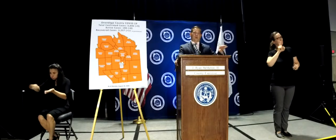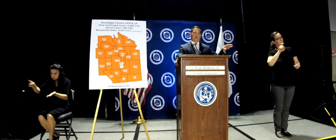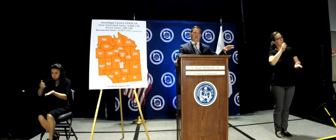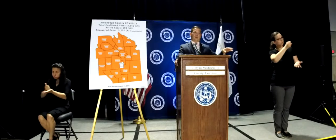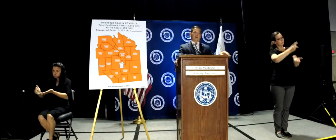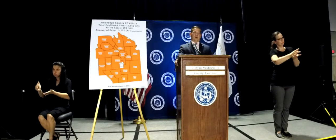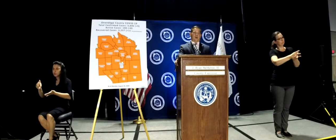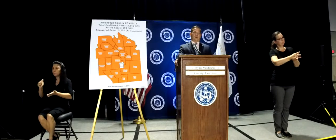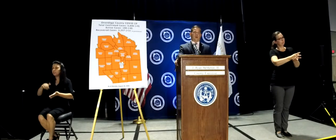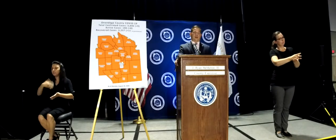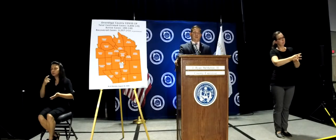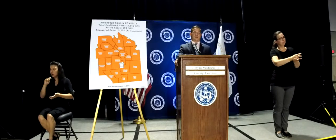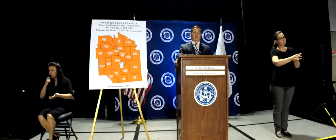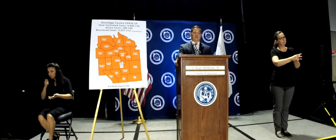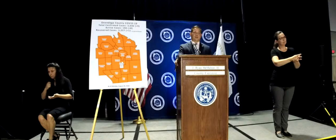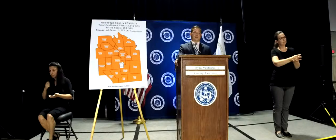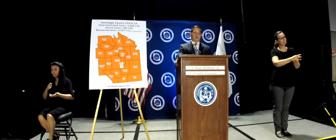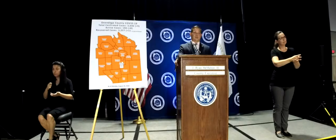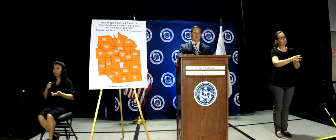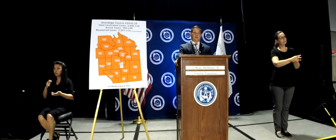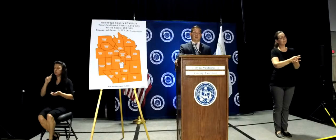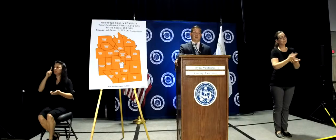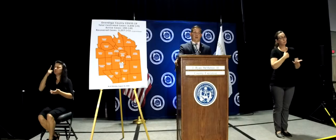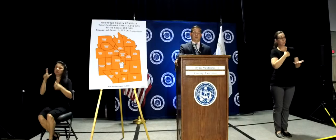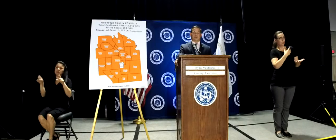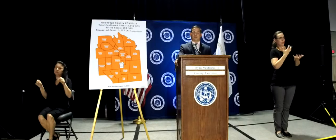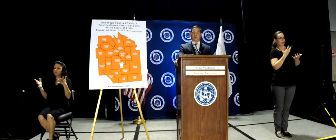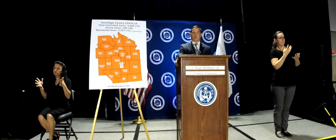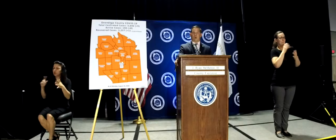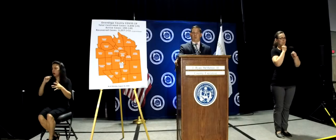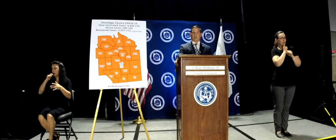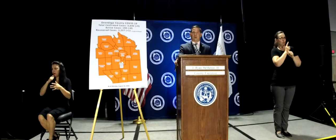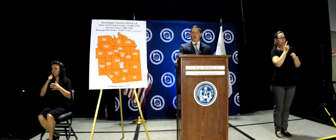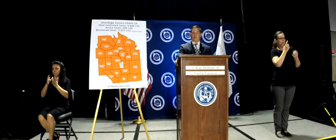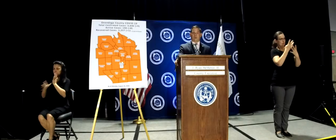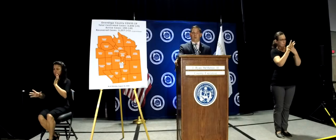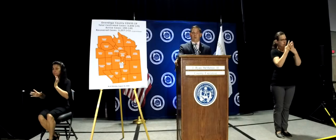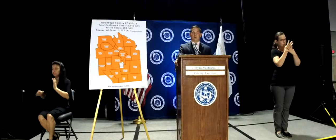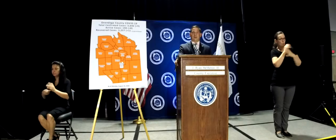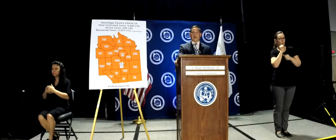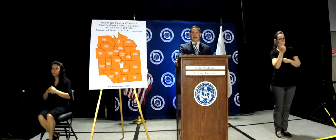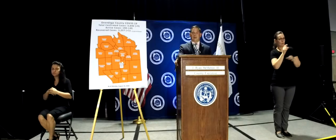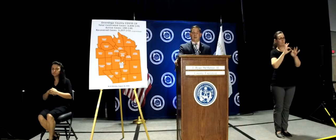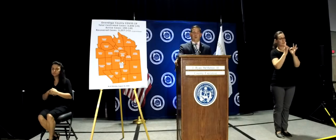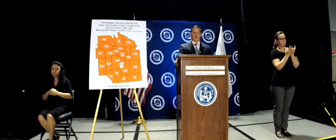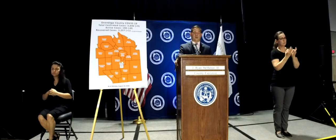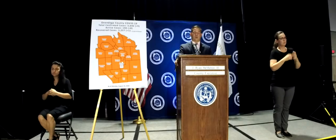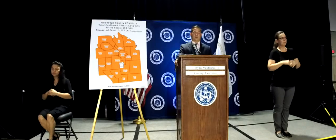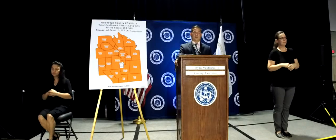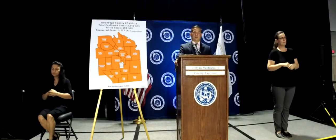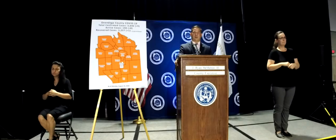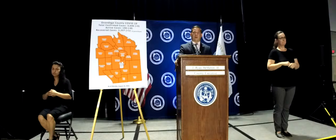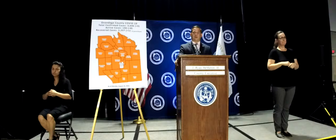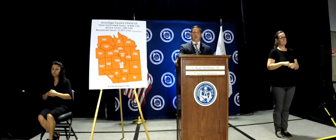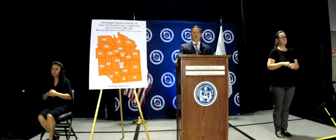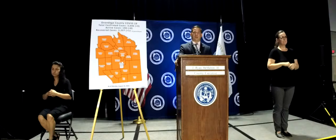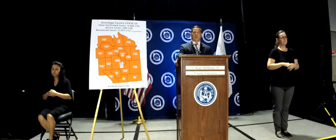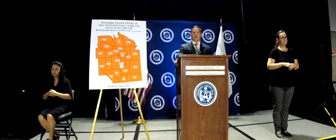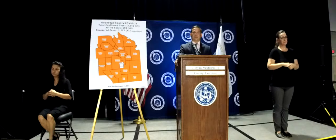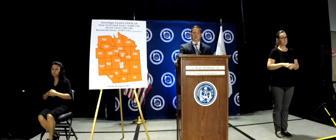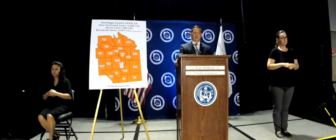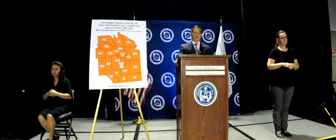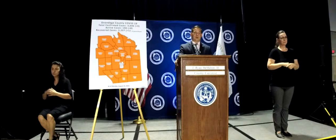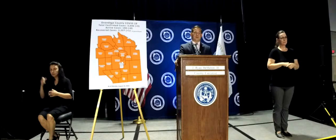to screen. We're not suggesting that a elementary student won't get COVID or can't. We've had 26 elementary